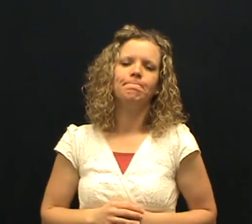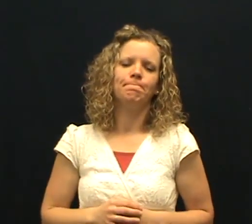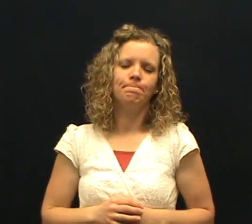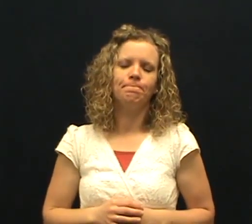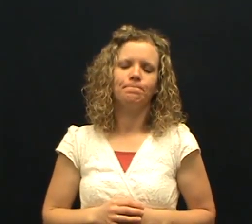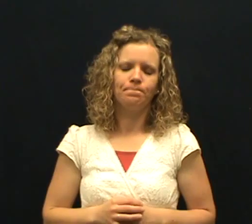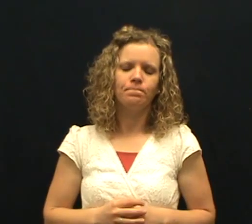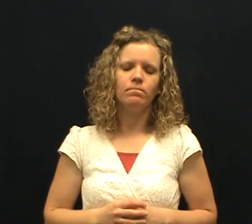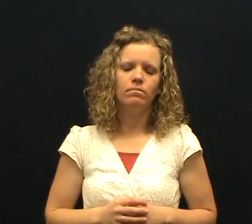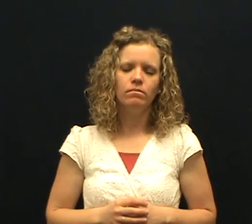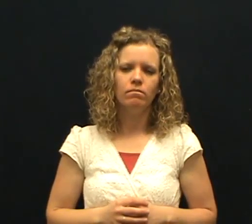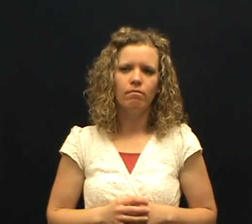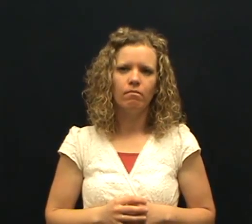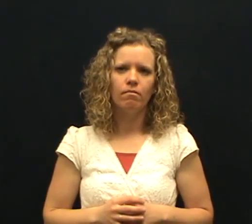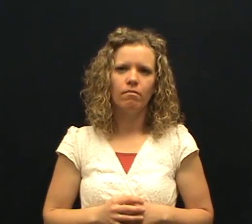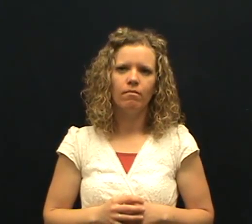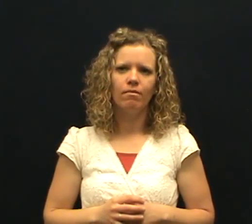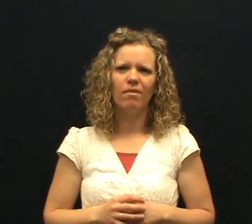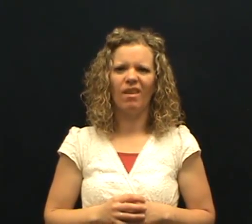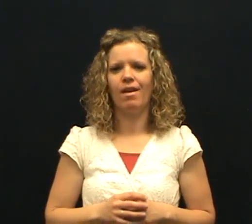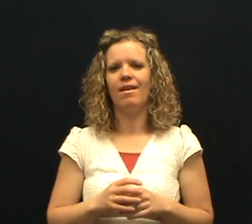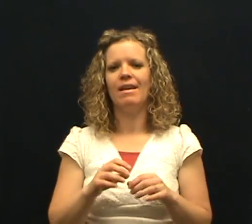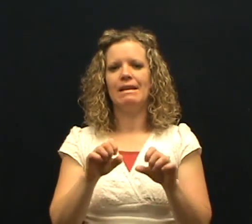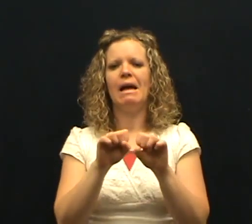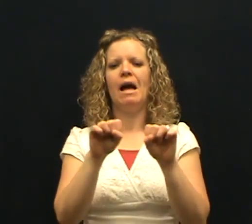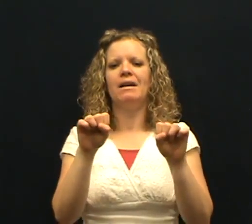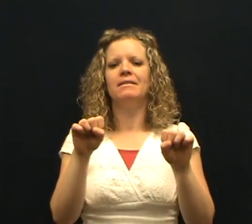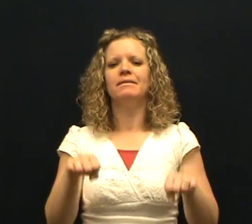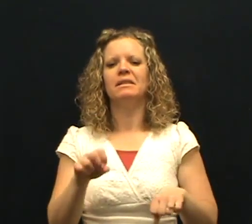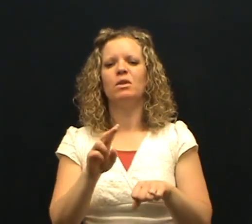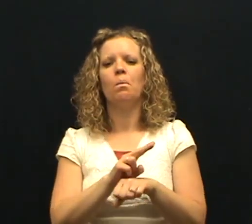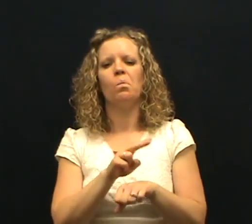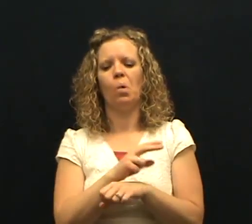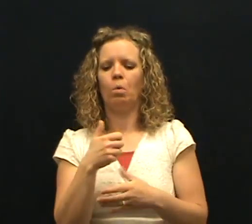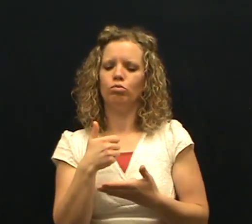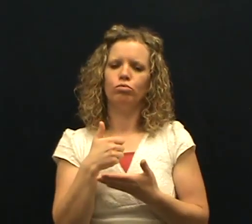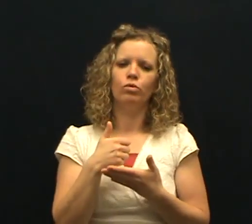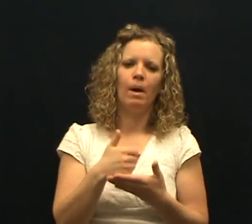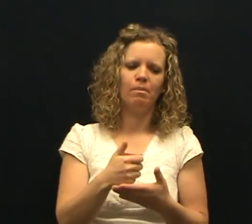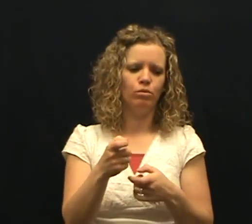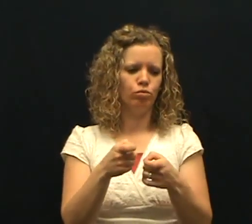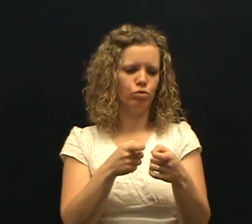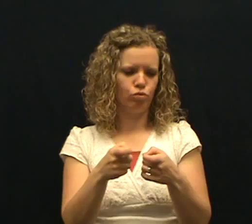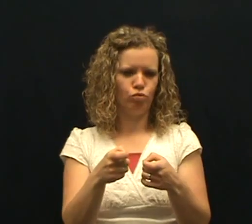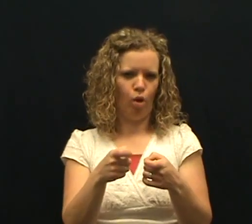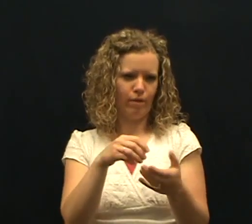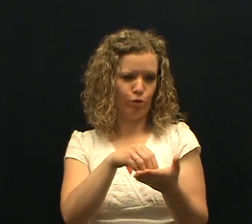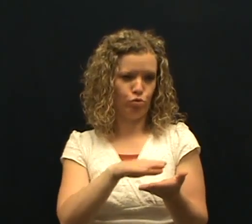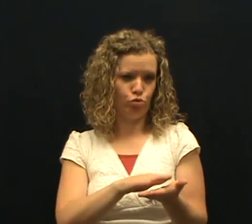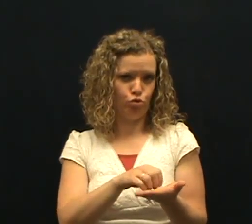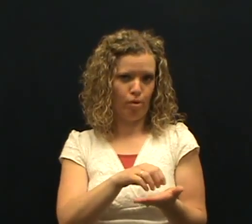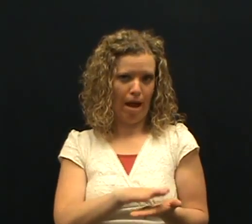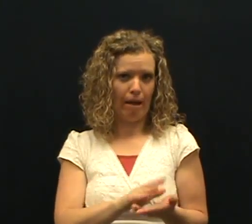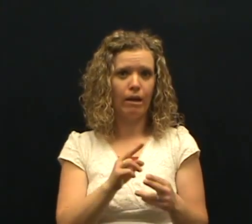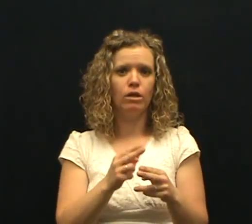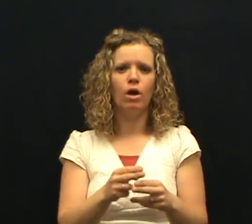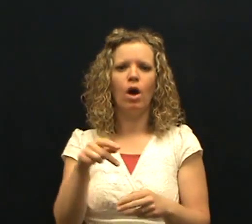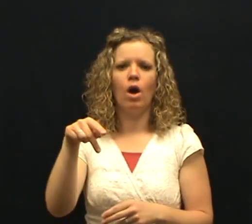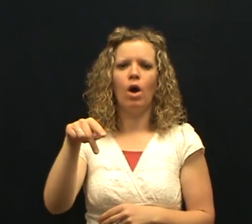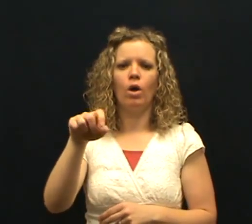So one system we can use to help us control inventory is this thing called a perpetual inventory system. Now